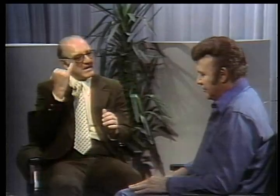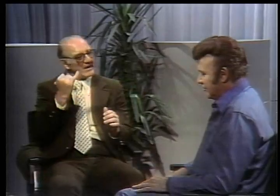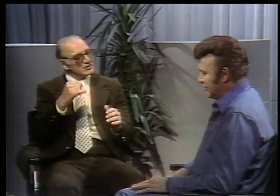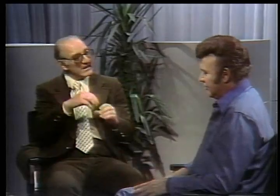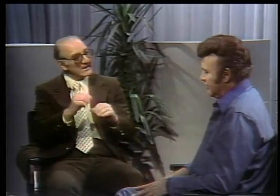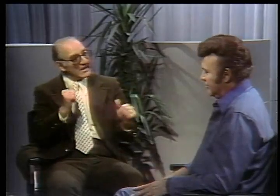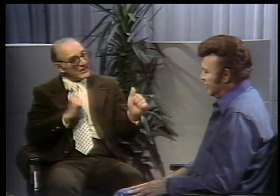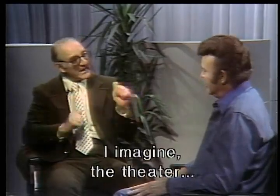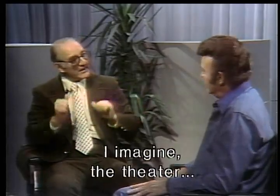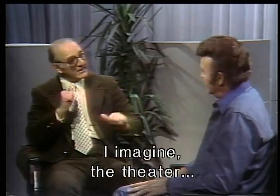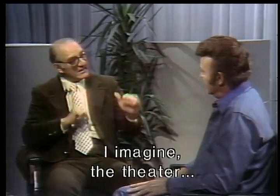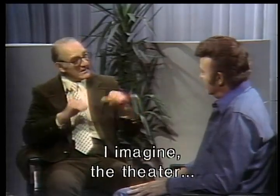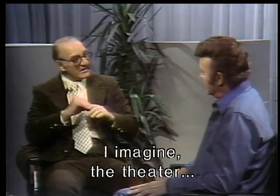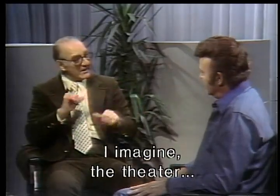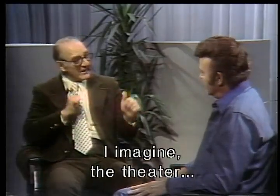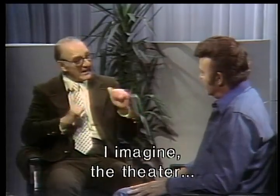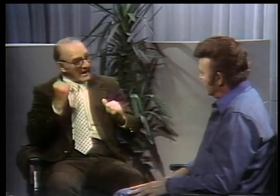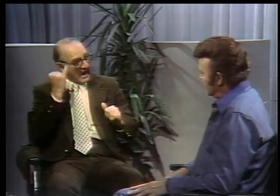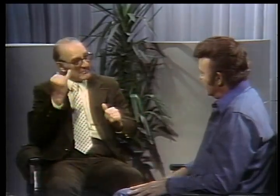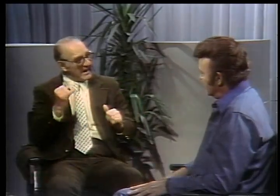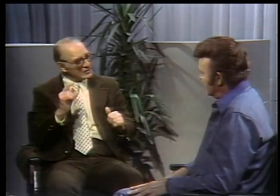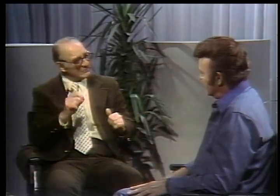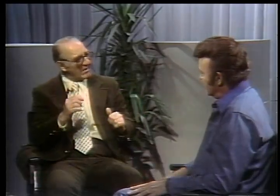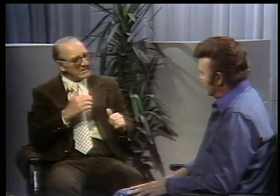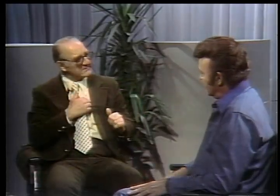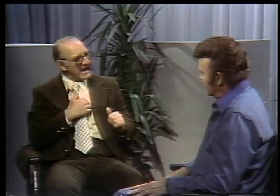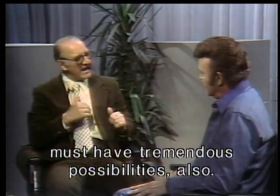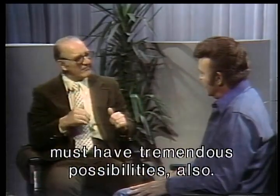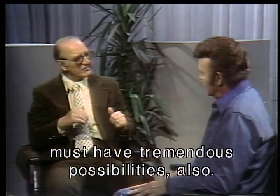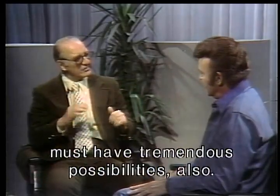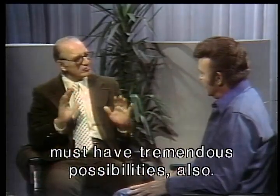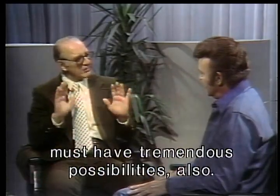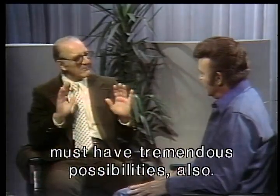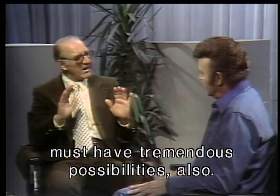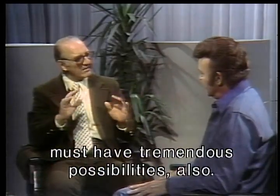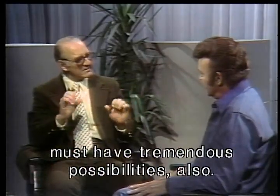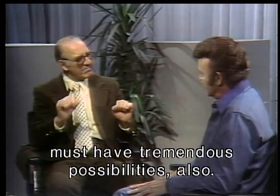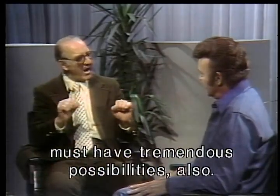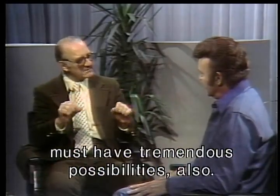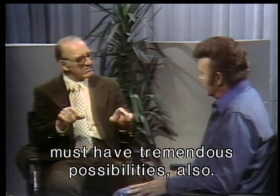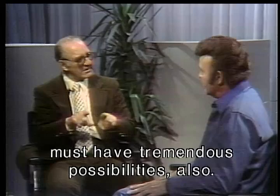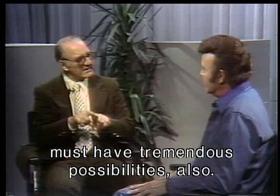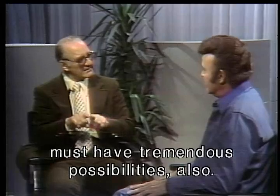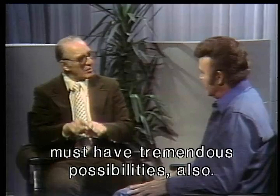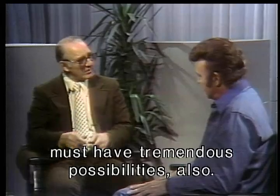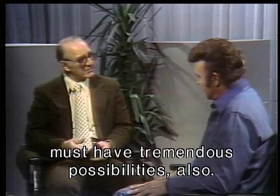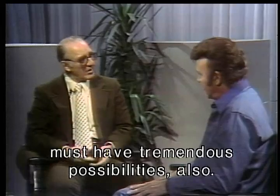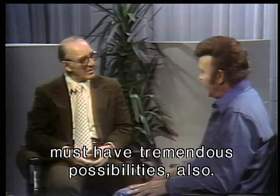Imagine in the theater, I imagine must have tremendous possibilities also.